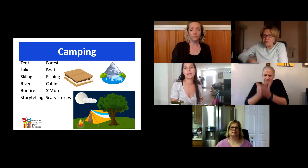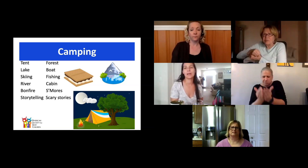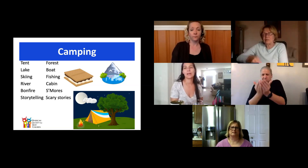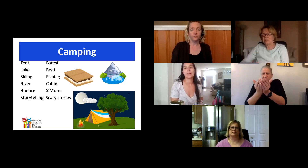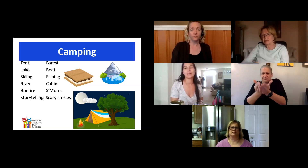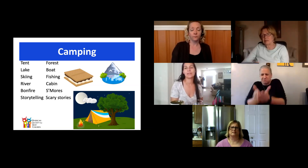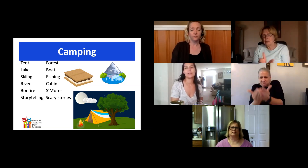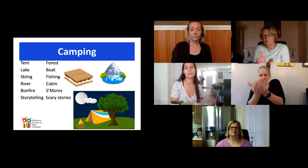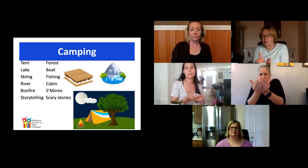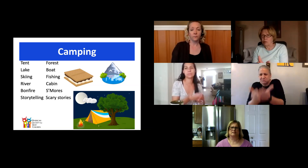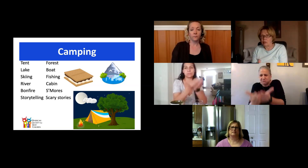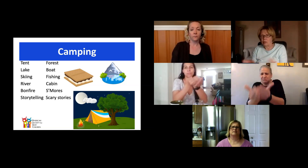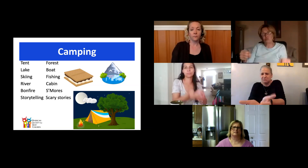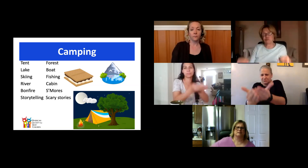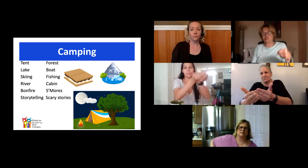Then you've got your